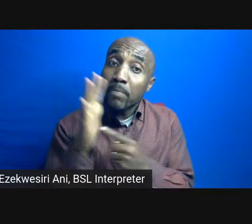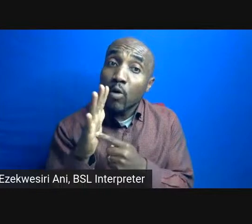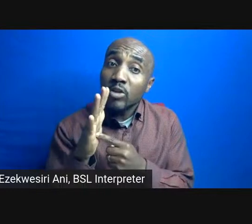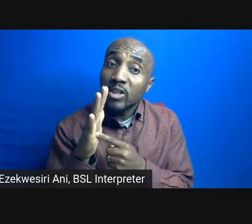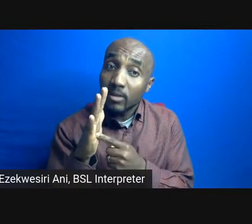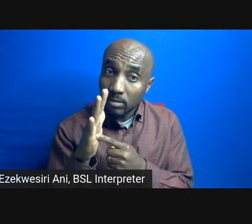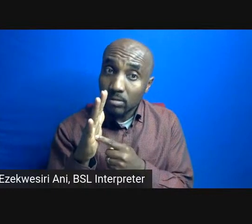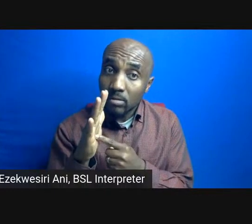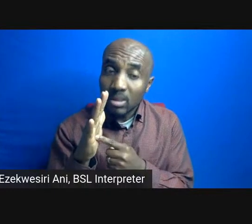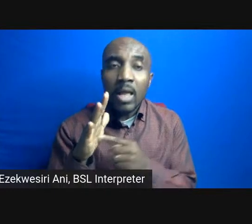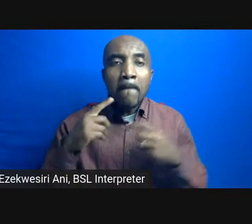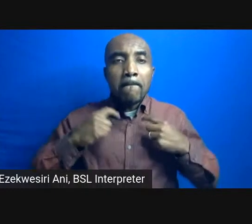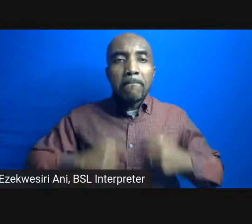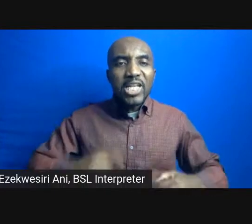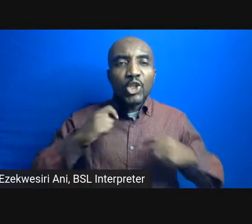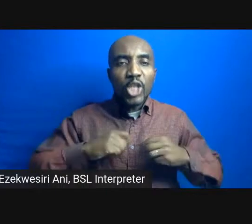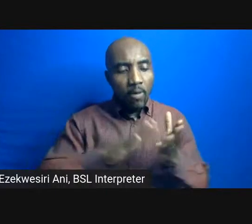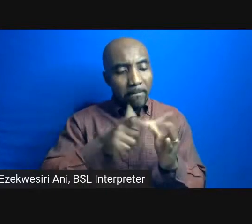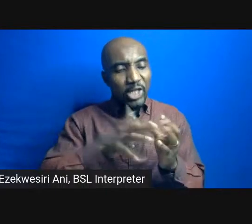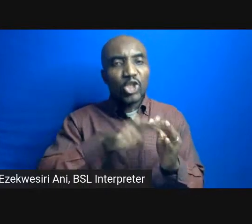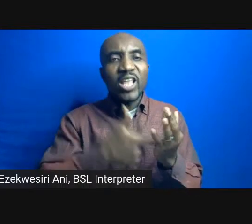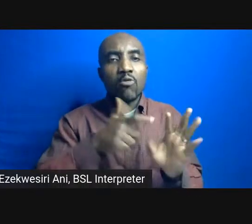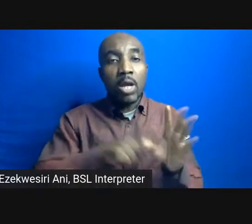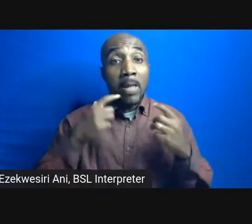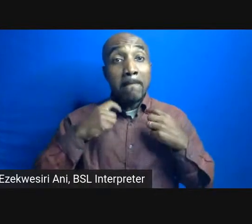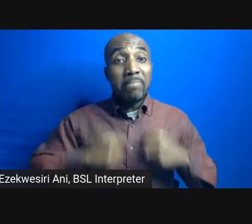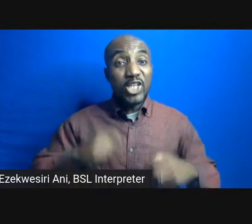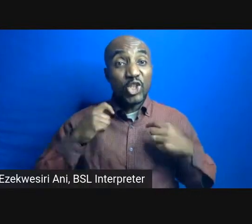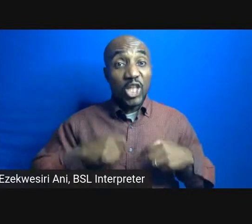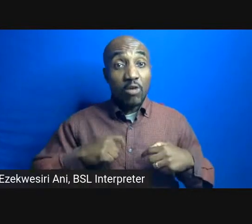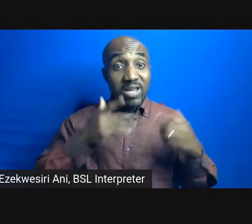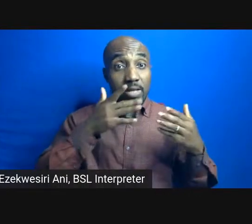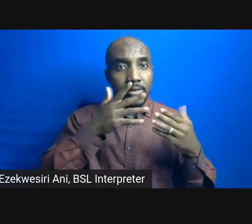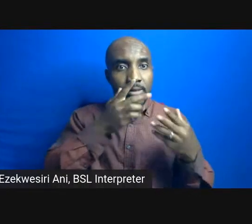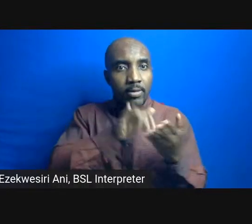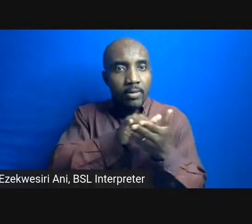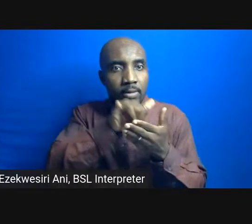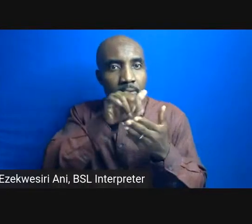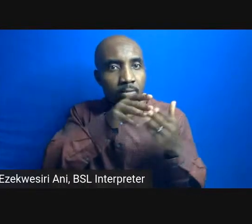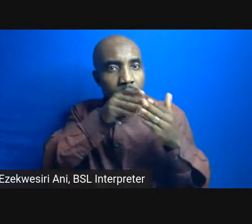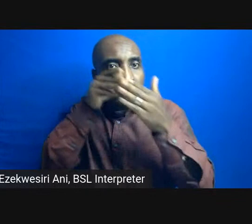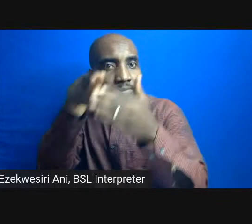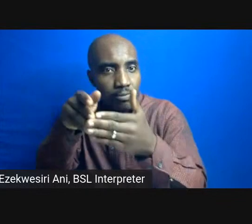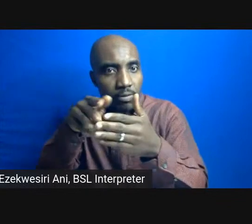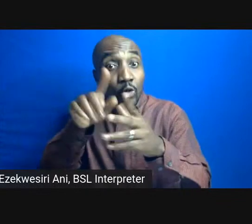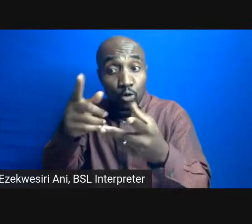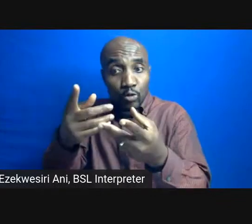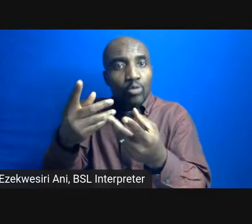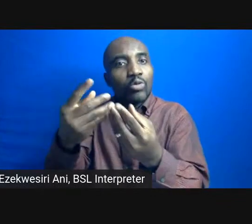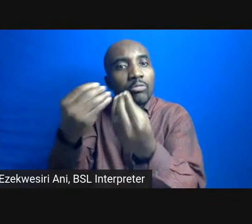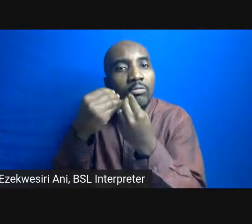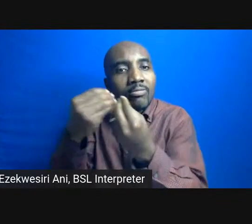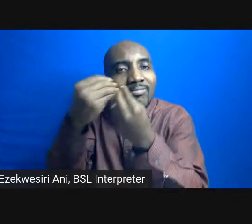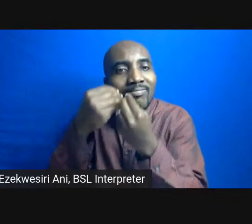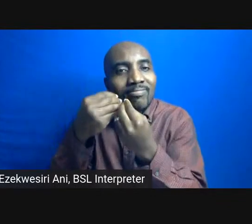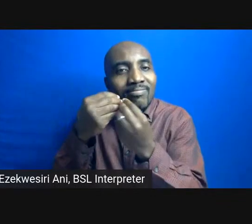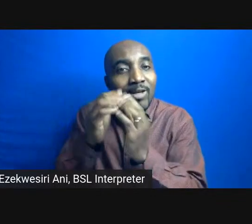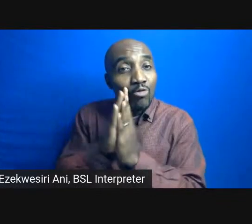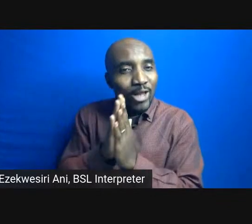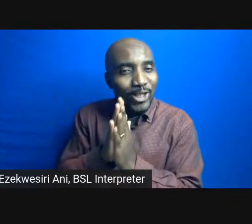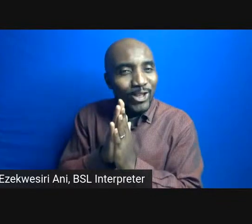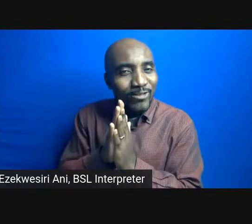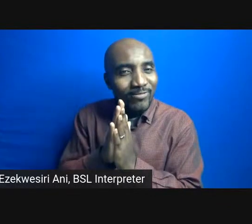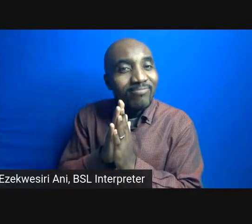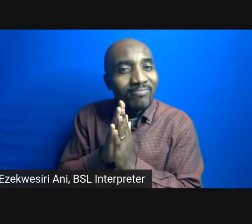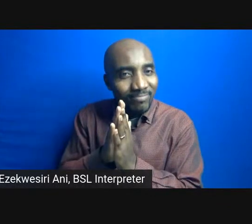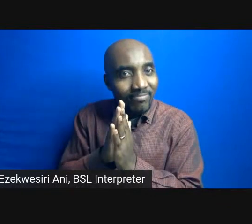of the missionaries and the education systems they set up to convert people to Christianity. The role of